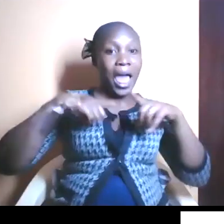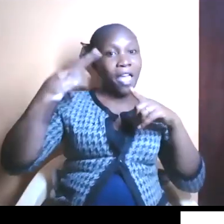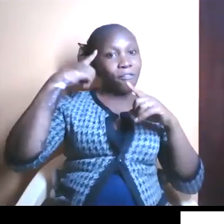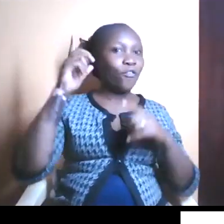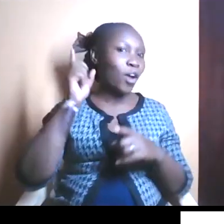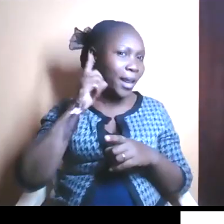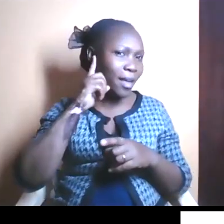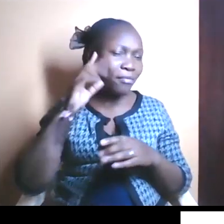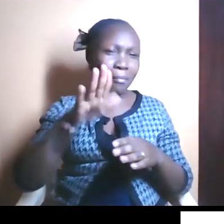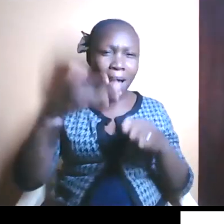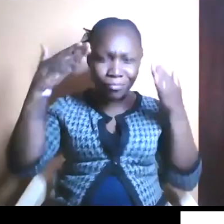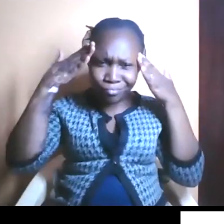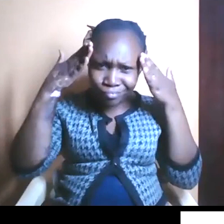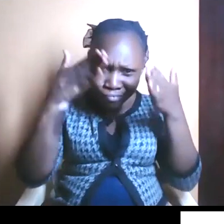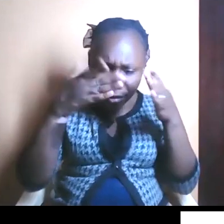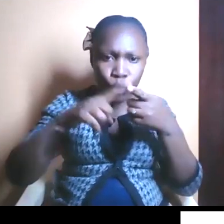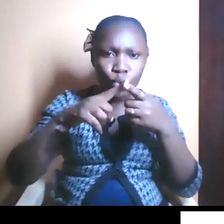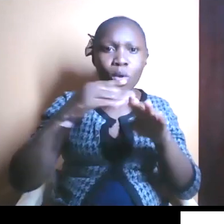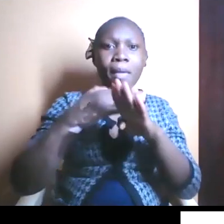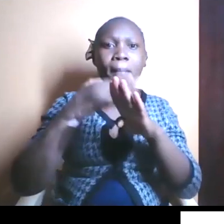the and empowering